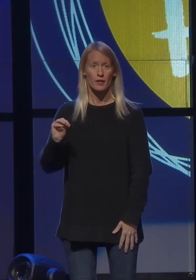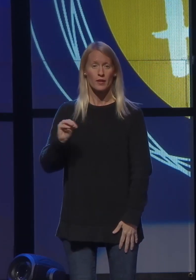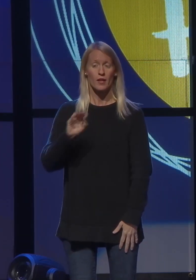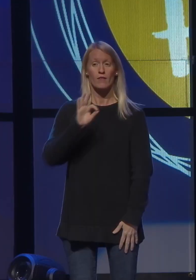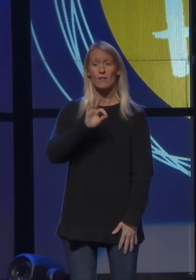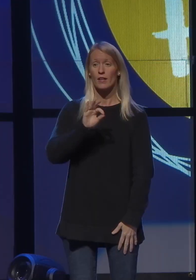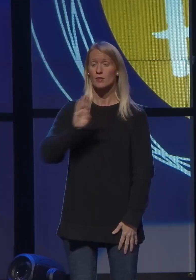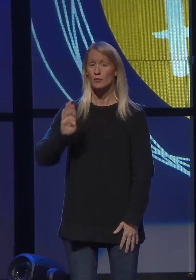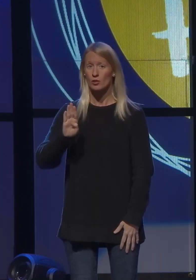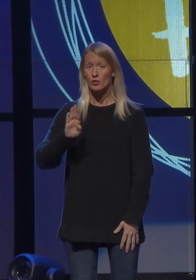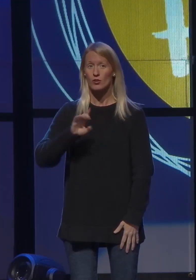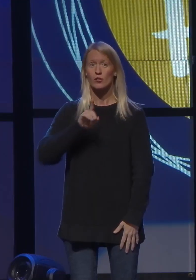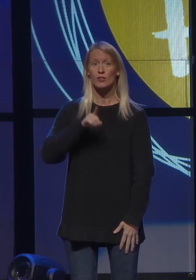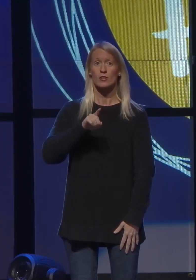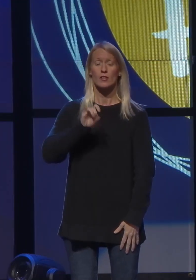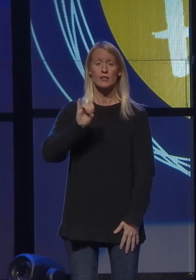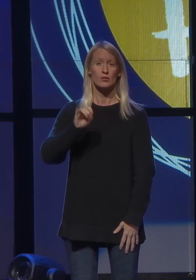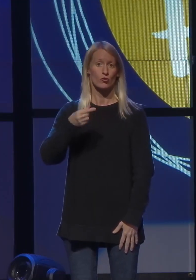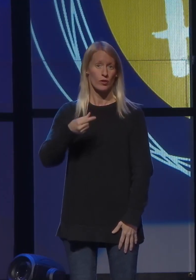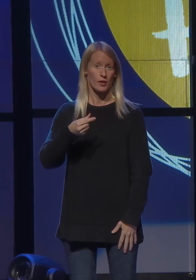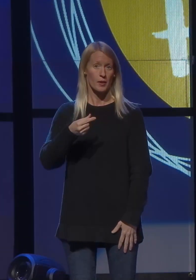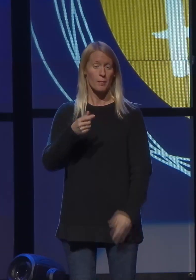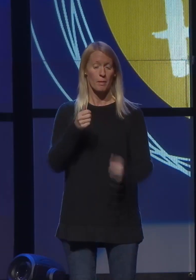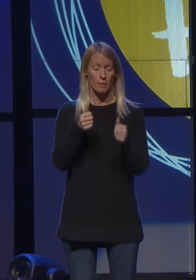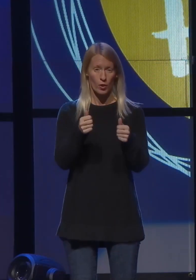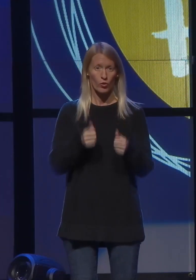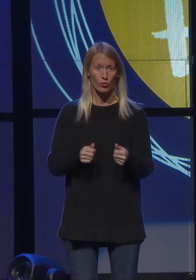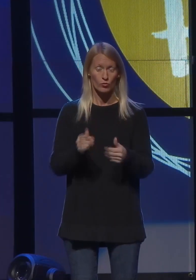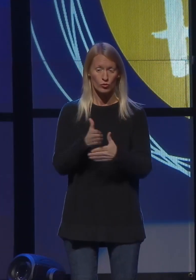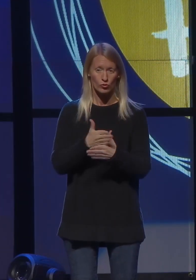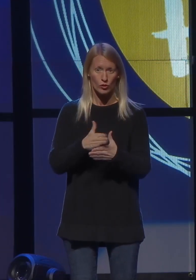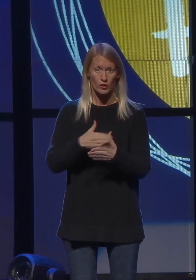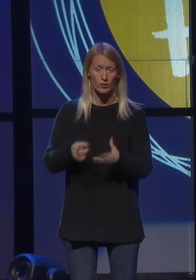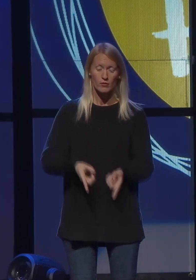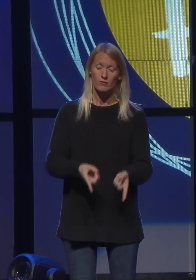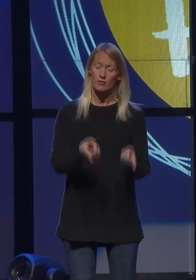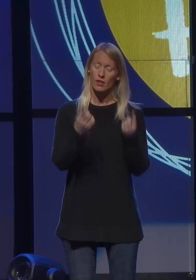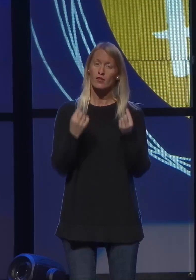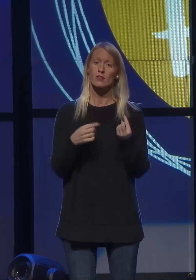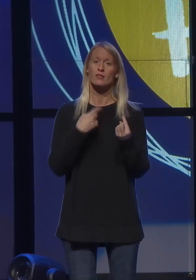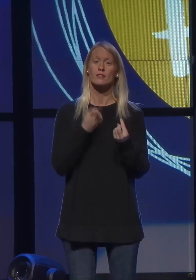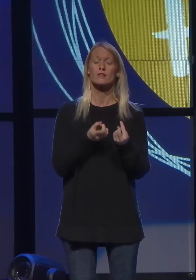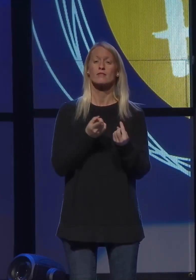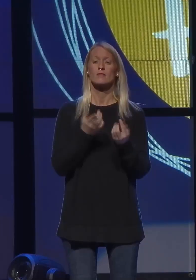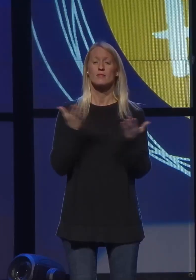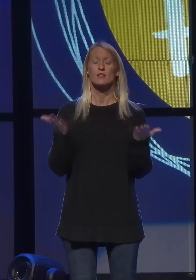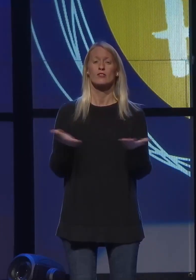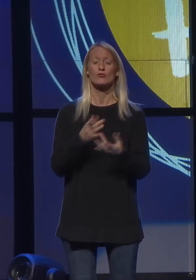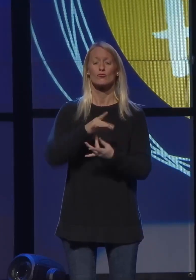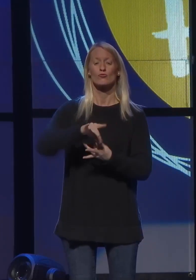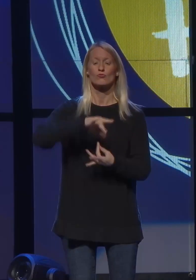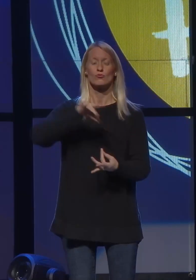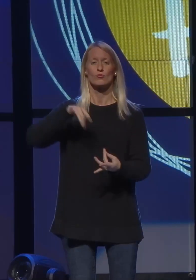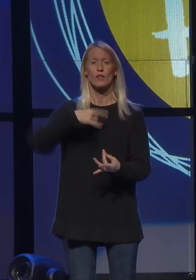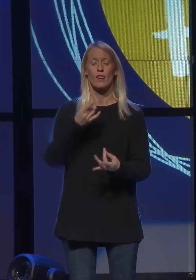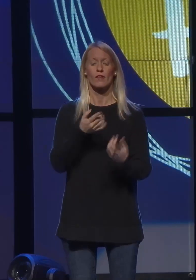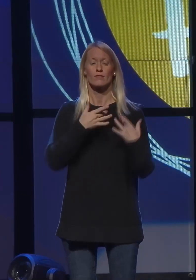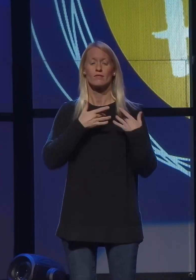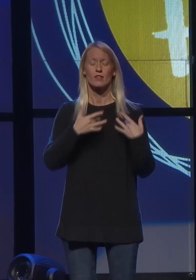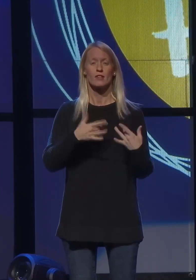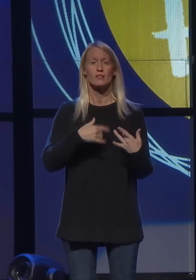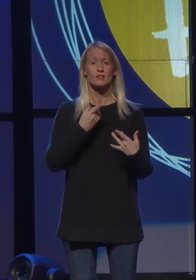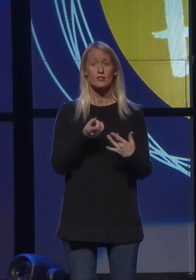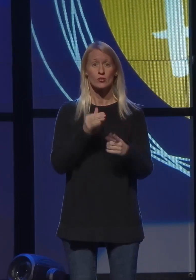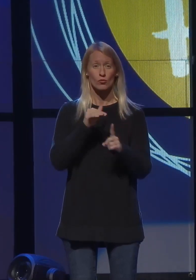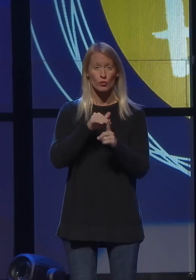or Instagram posts to invite more people to come and hang out at our Spooky Palooza event. And a friendly reminder too, we do